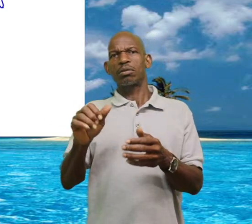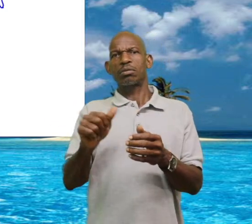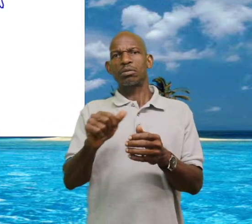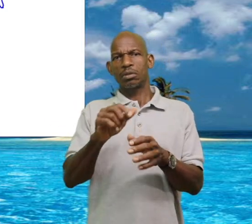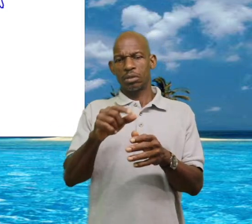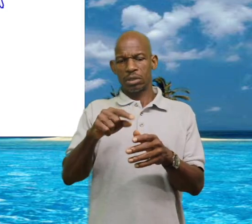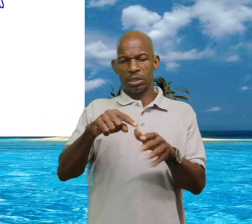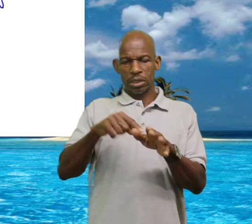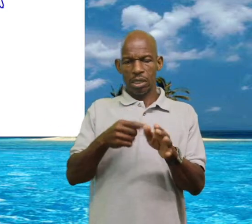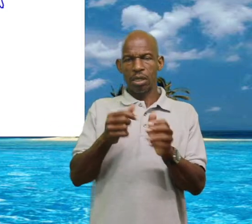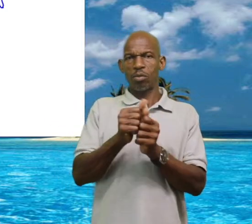that.